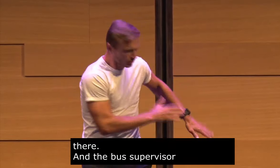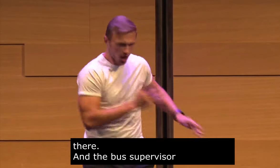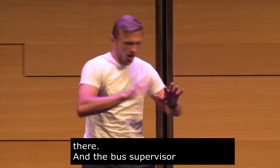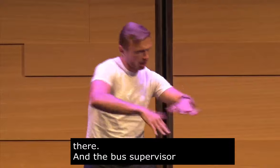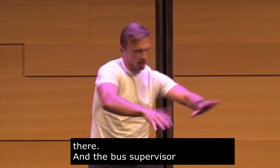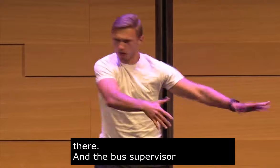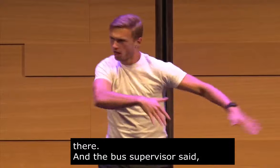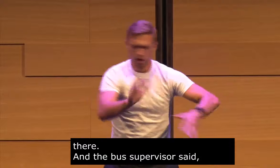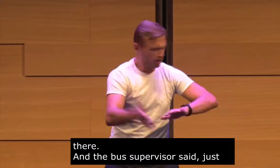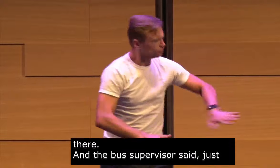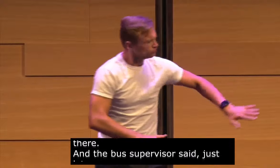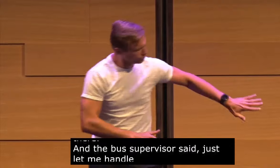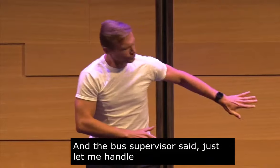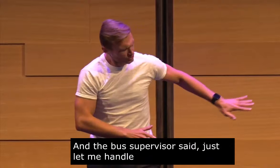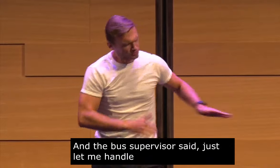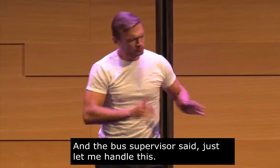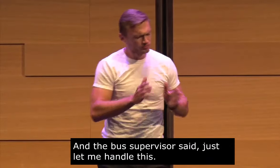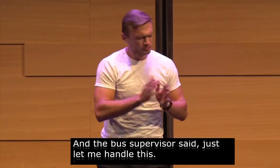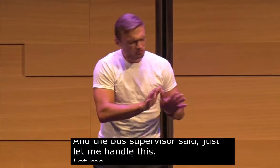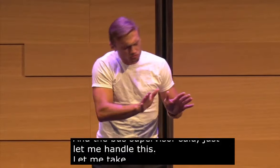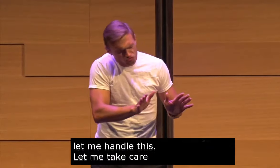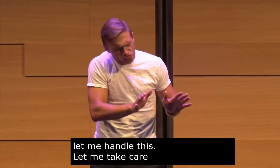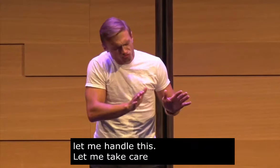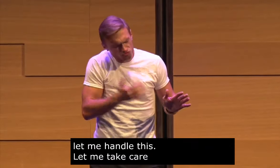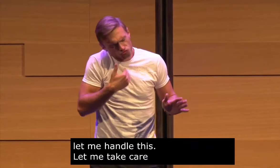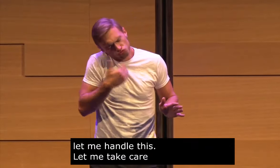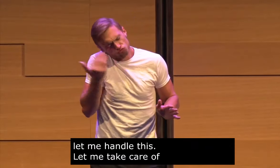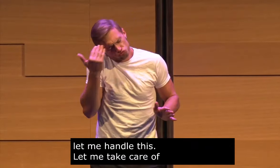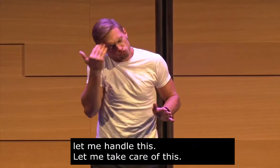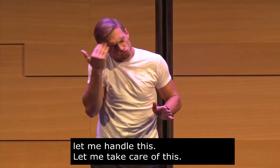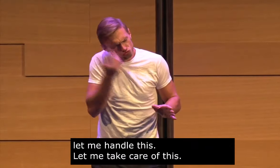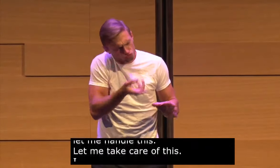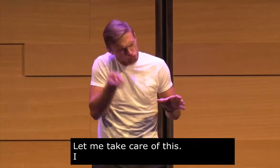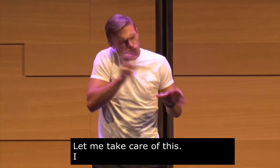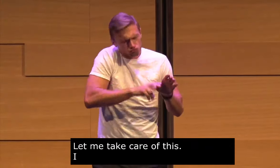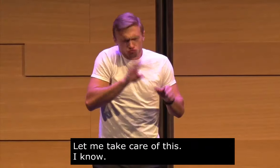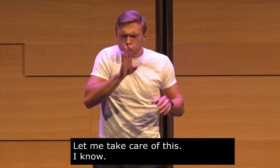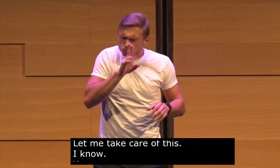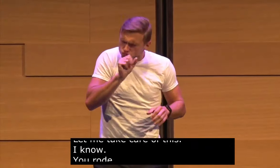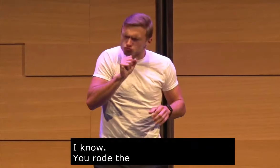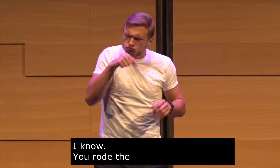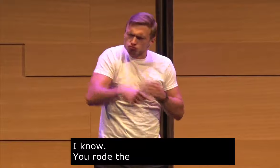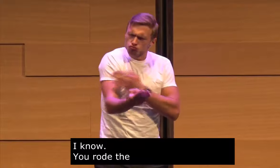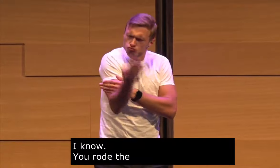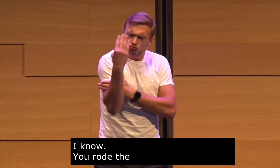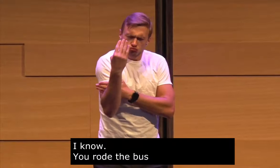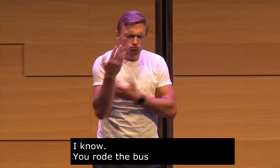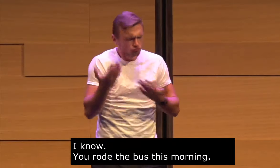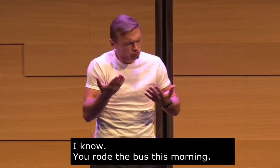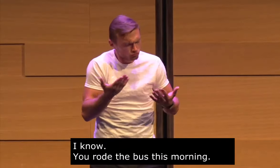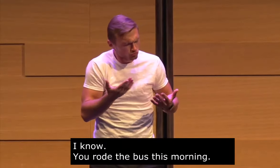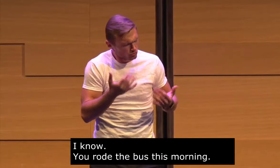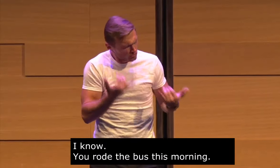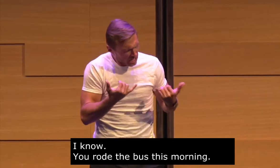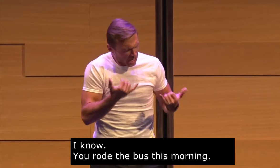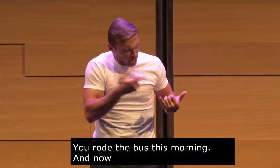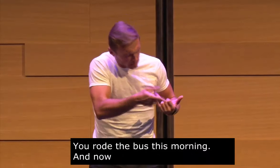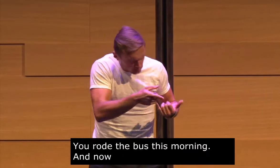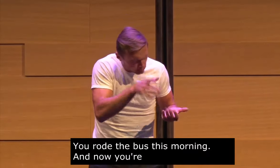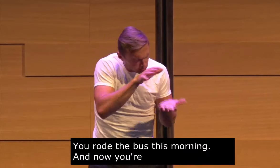And the bus supervisor said, just let me handle this. Let me take care of this. I know, you rode the bus this morning. And